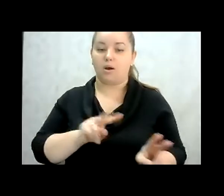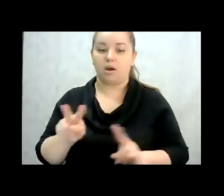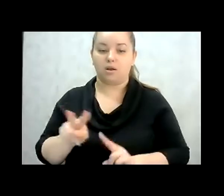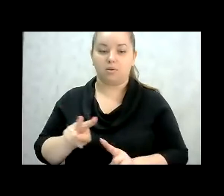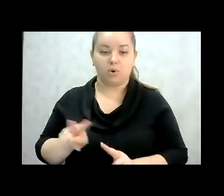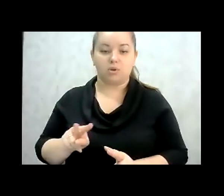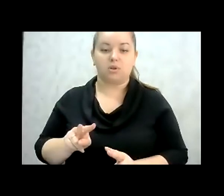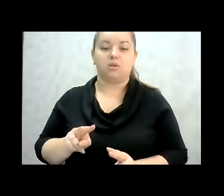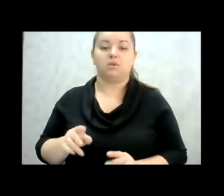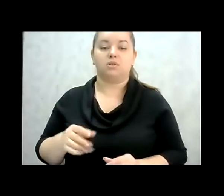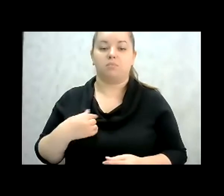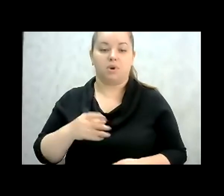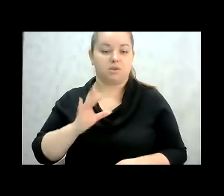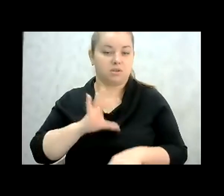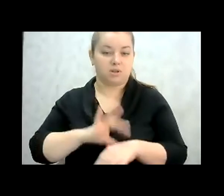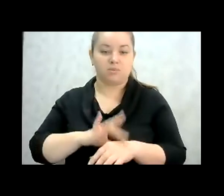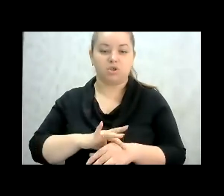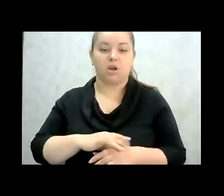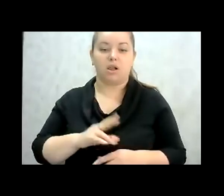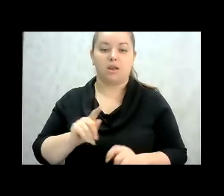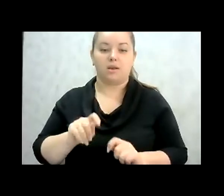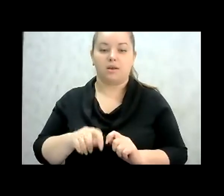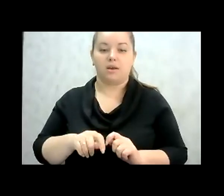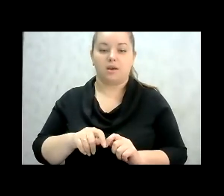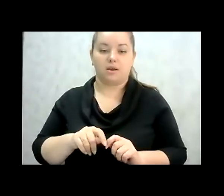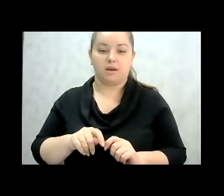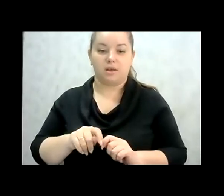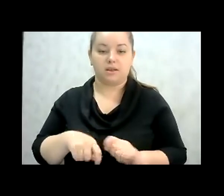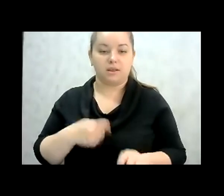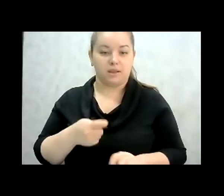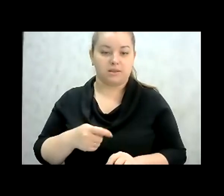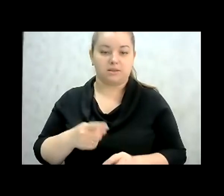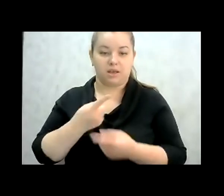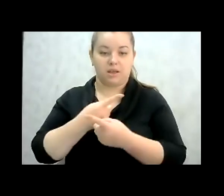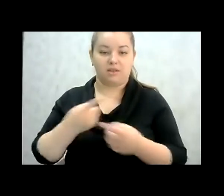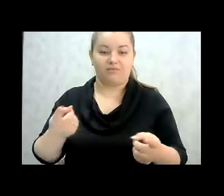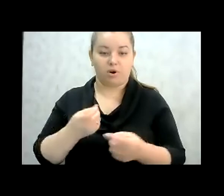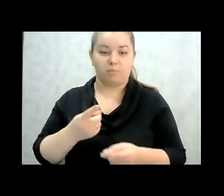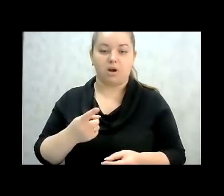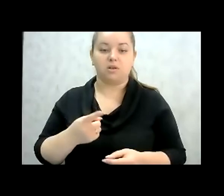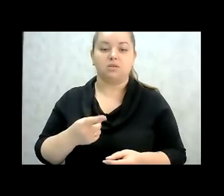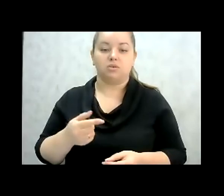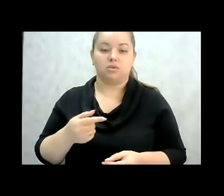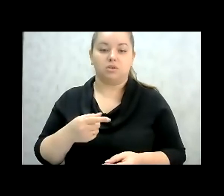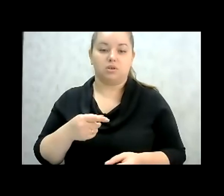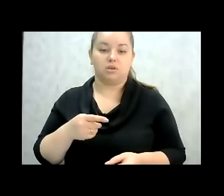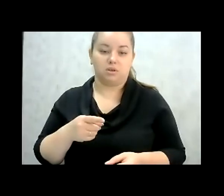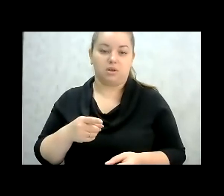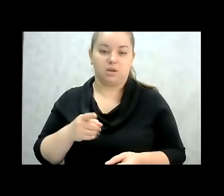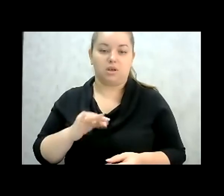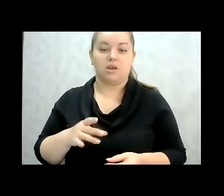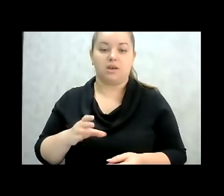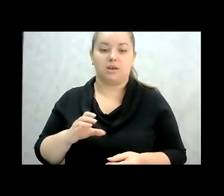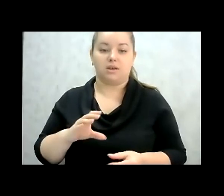monitored disinformation cases in terms in Facebook and other social media,